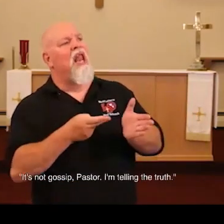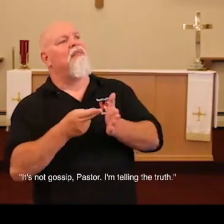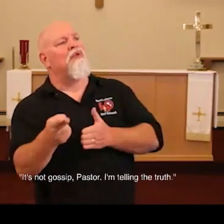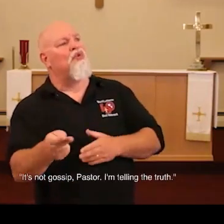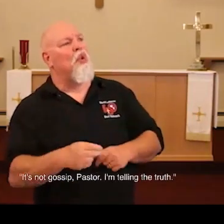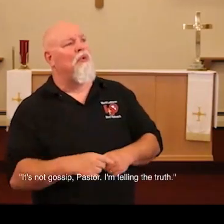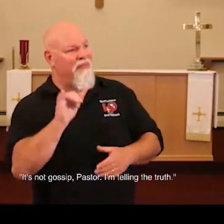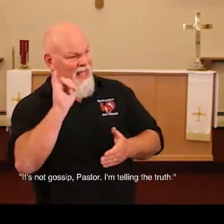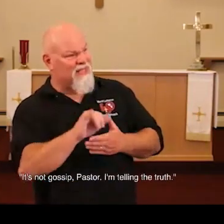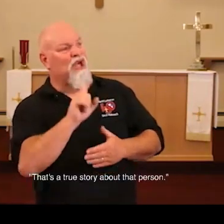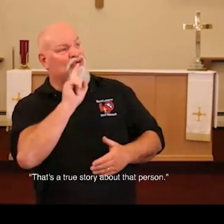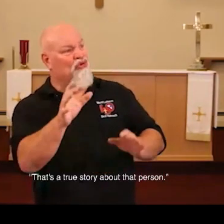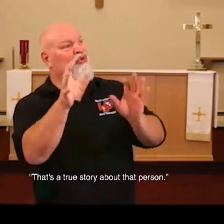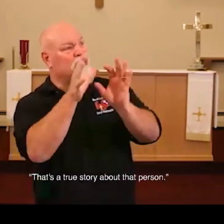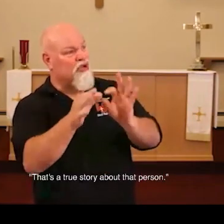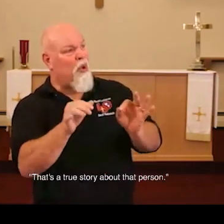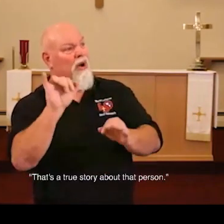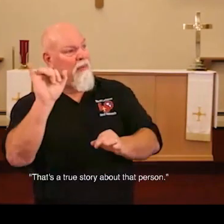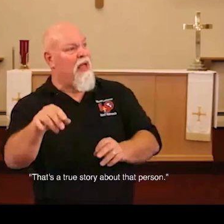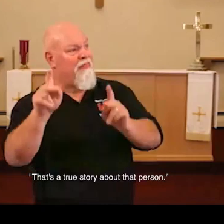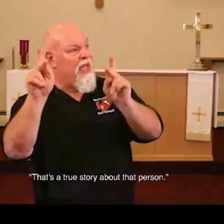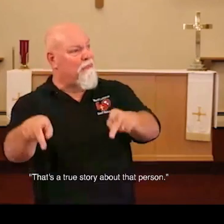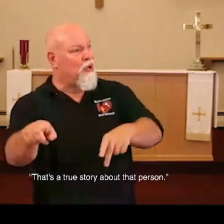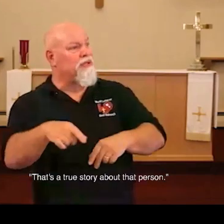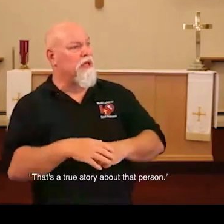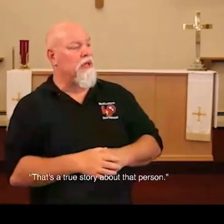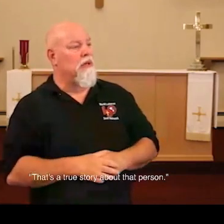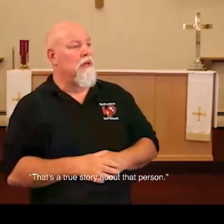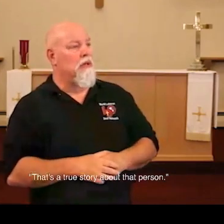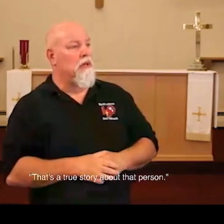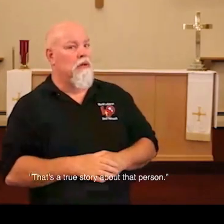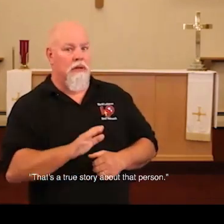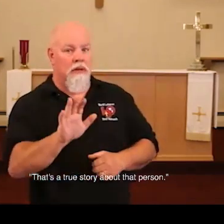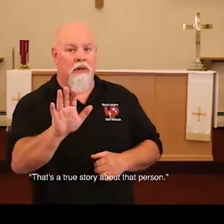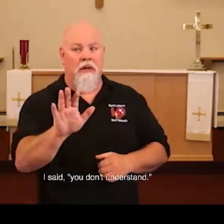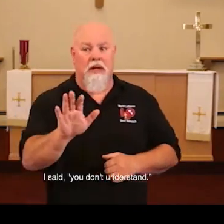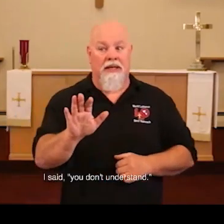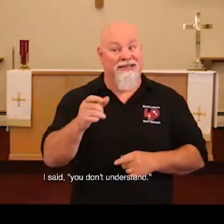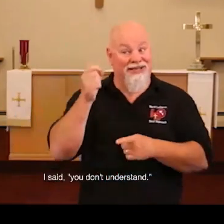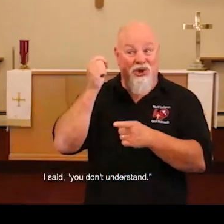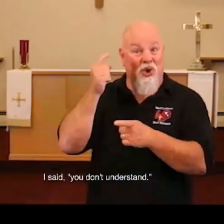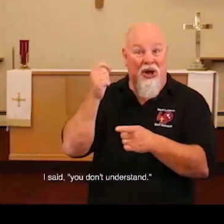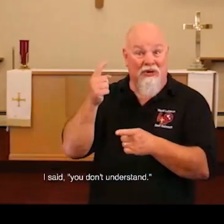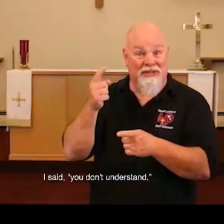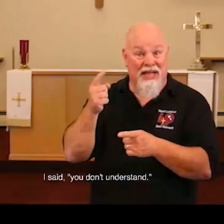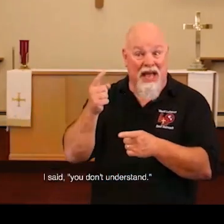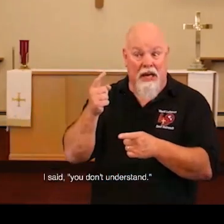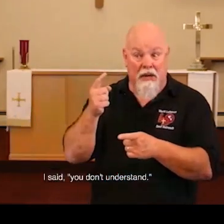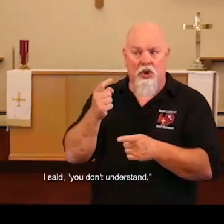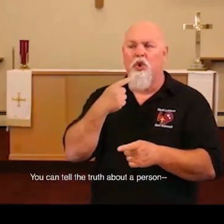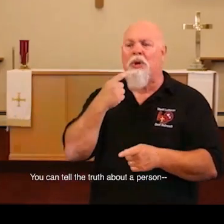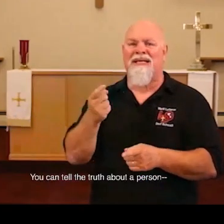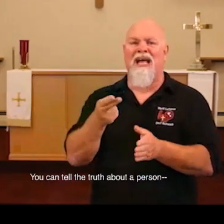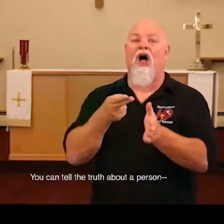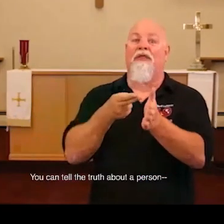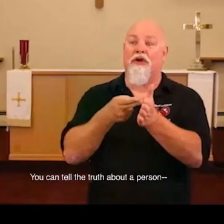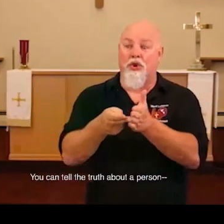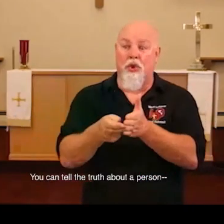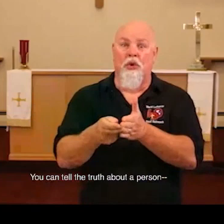telling the truth. That's a true story about that person." I said, "You don't understand. You can tell the